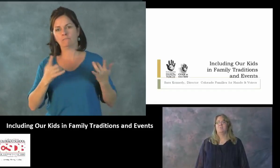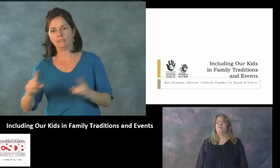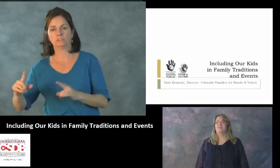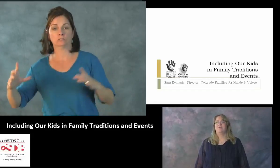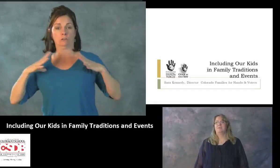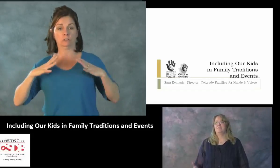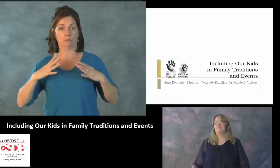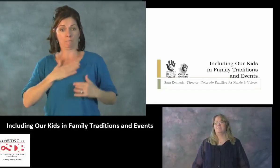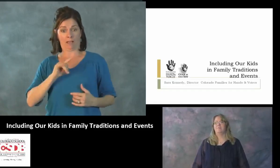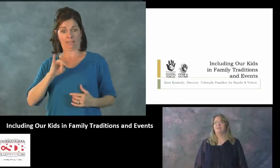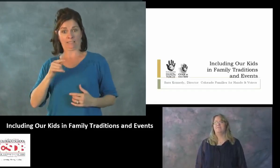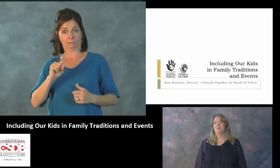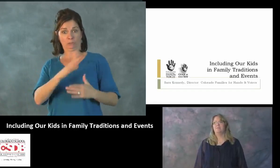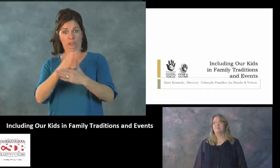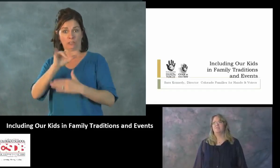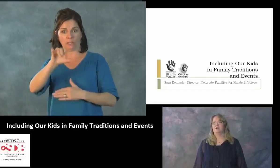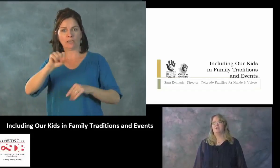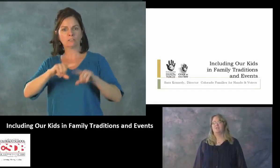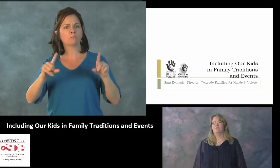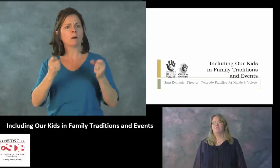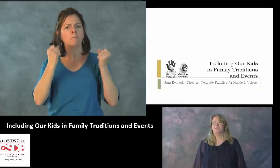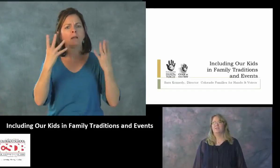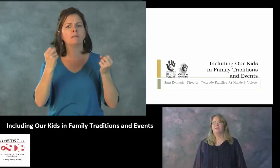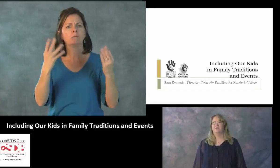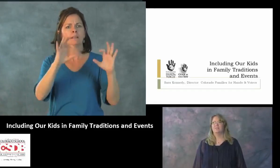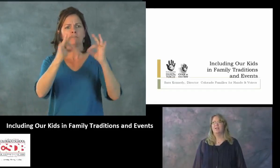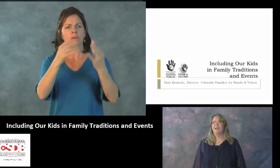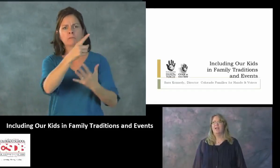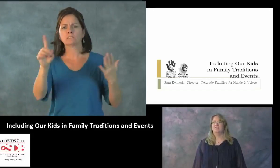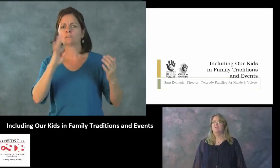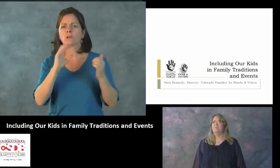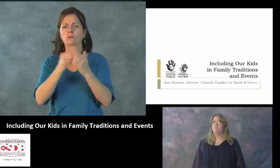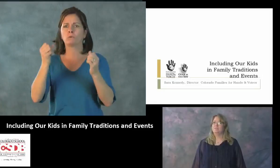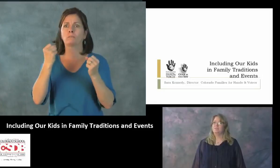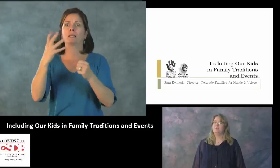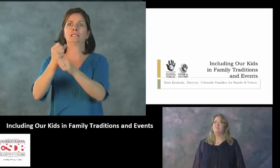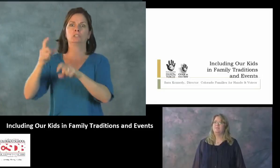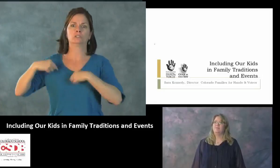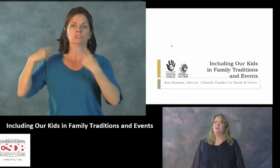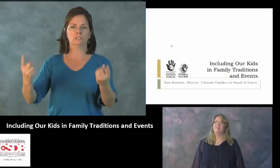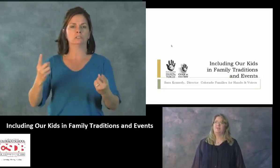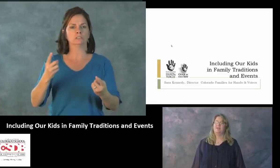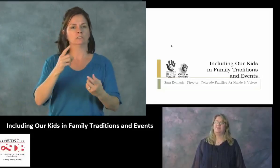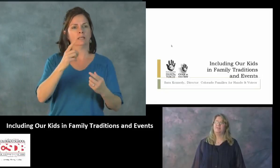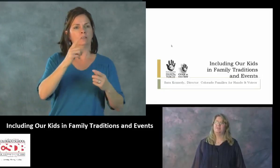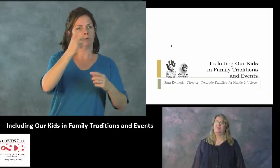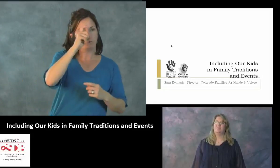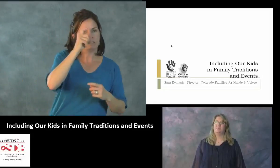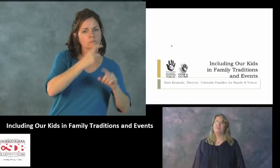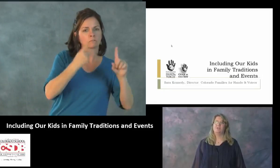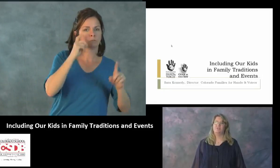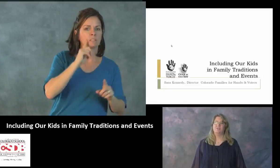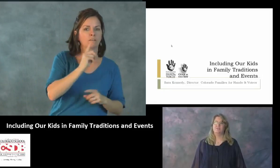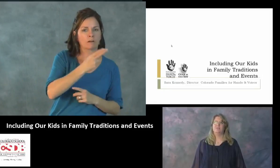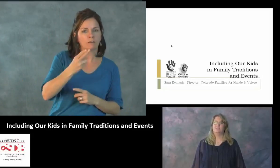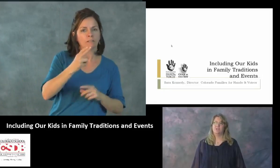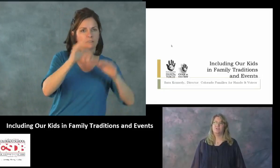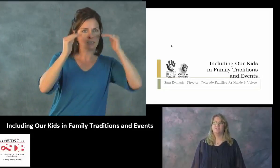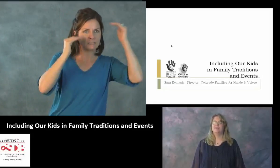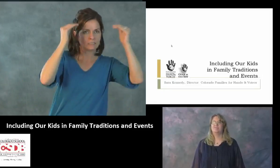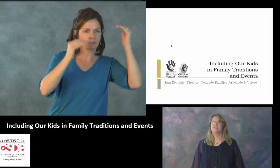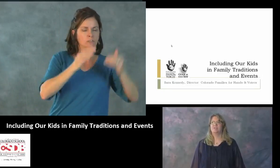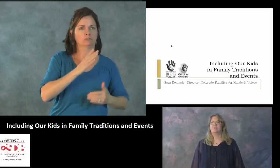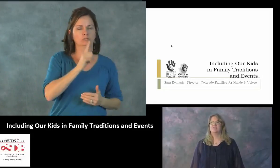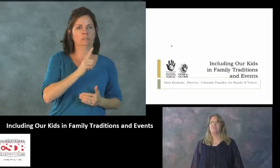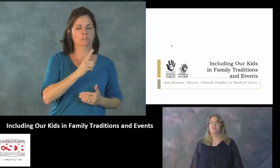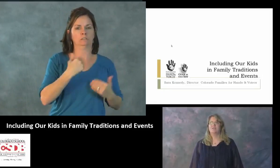just from our family, but from the many families I've talked to over the years, and from the wisdom of deaf and hard of hearing adults who've been generous